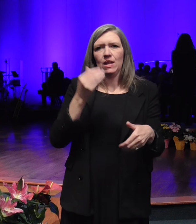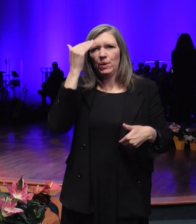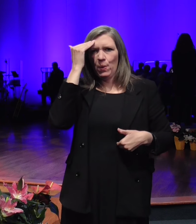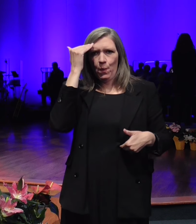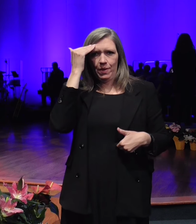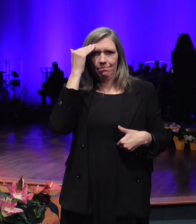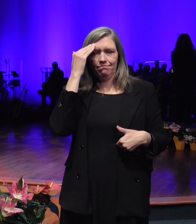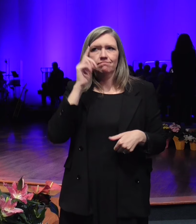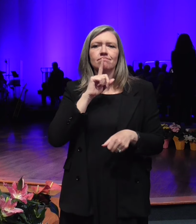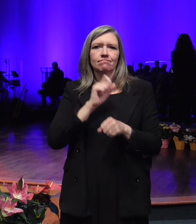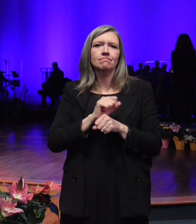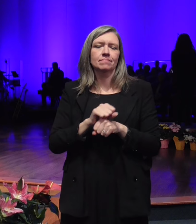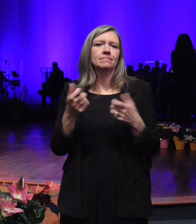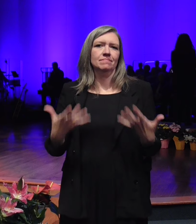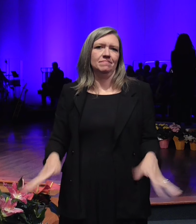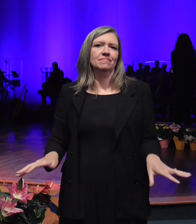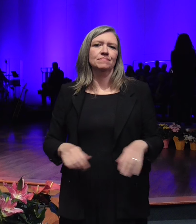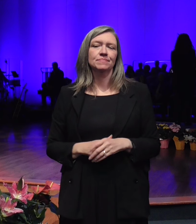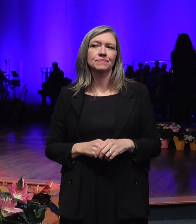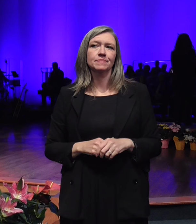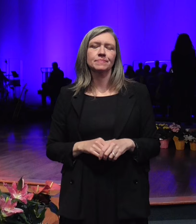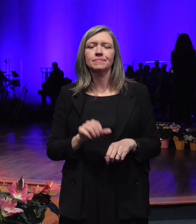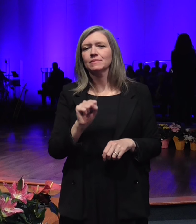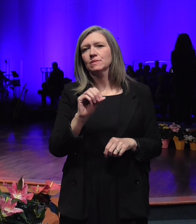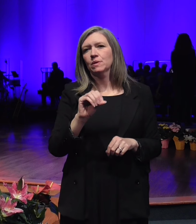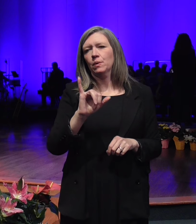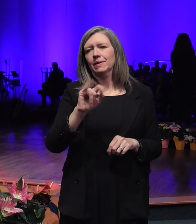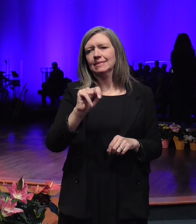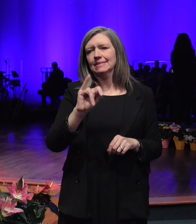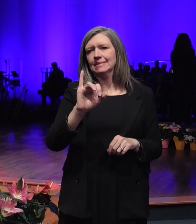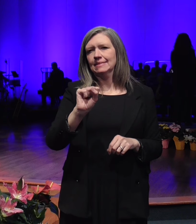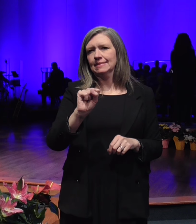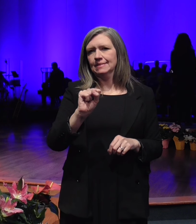knowing it is done. And so it is.